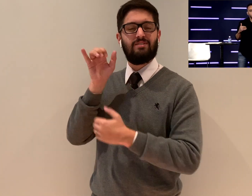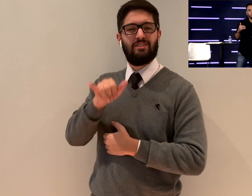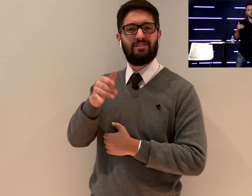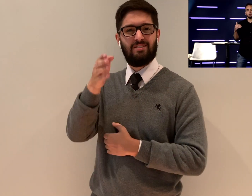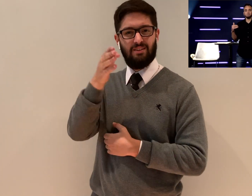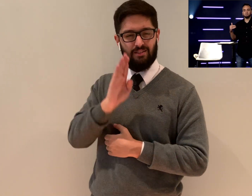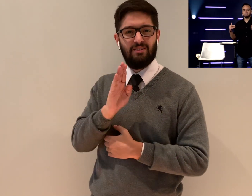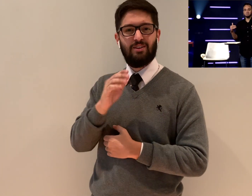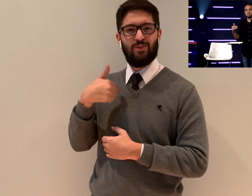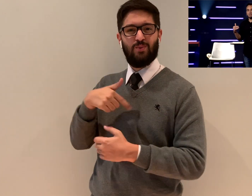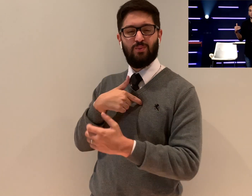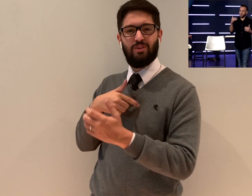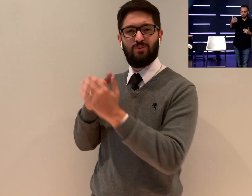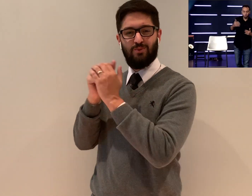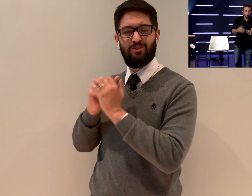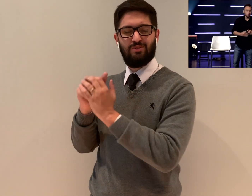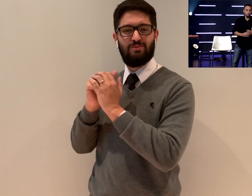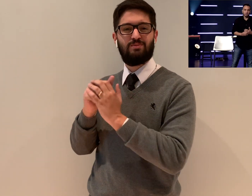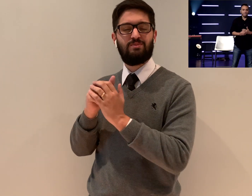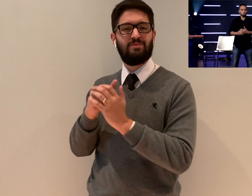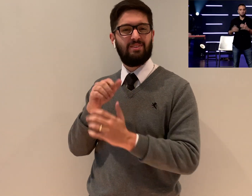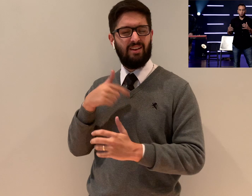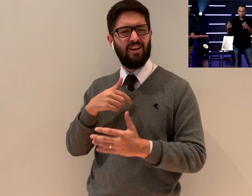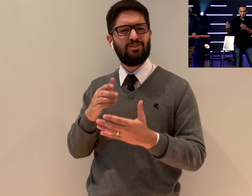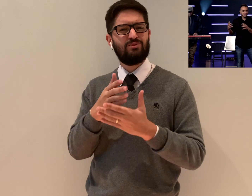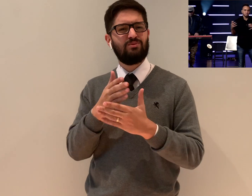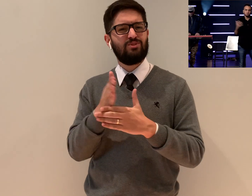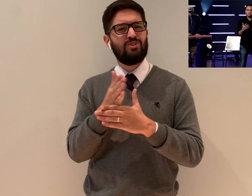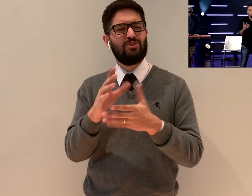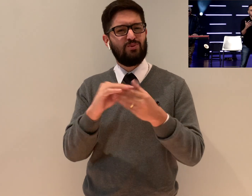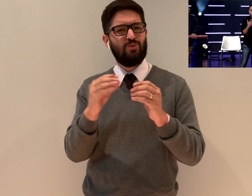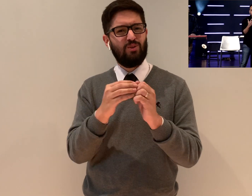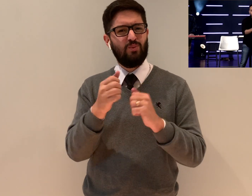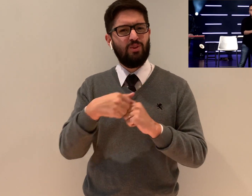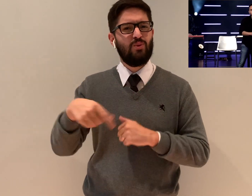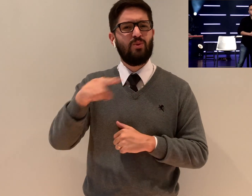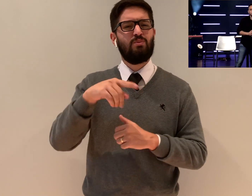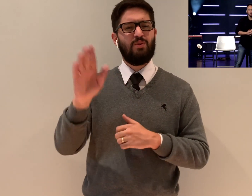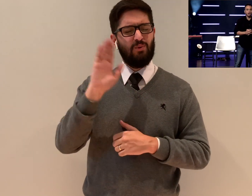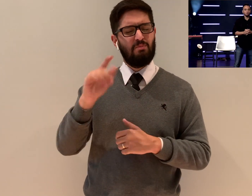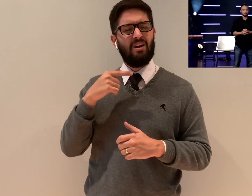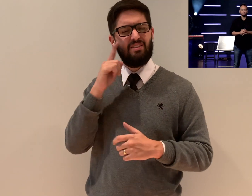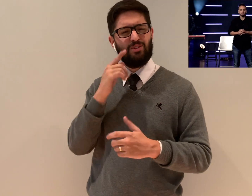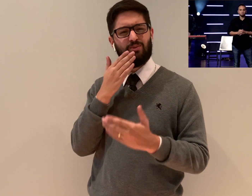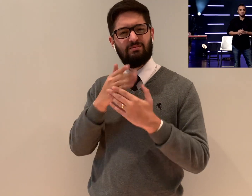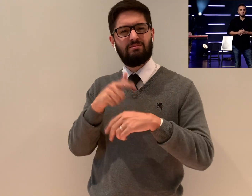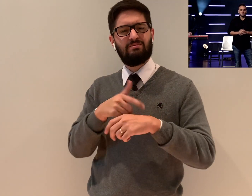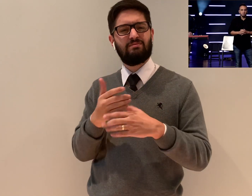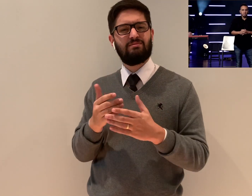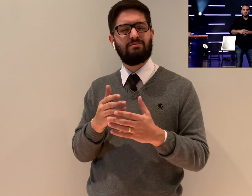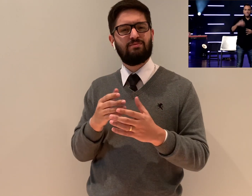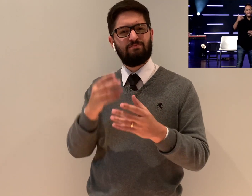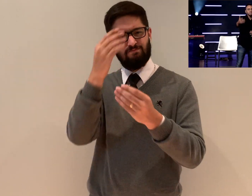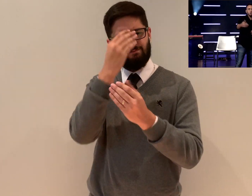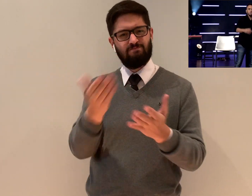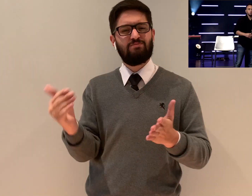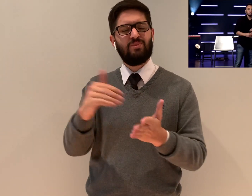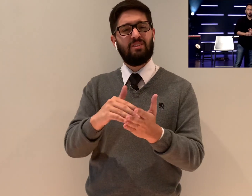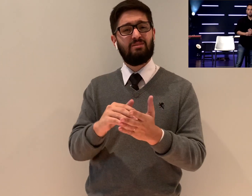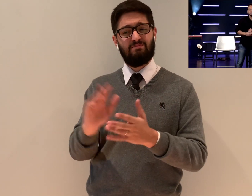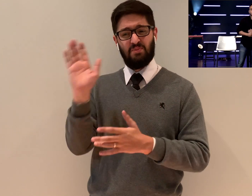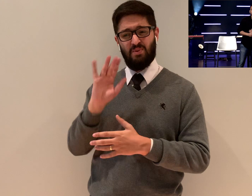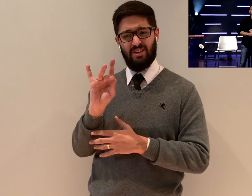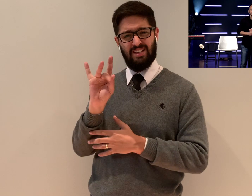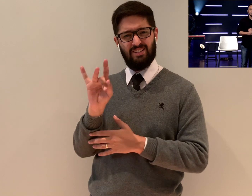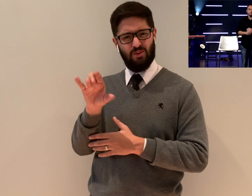that we worship. I've shared this story with you guys before, but I think it's fitting for what we're going through now. In the 1800s,